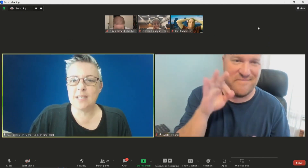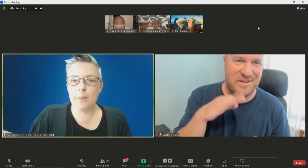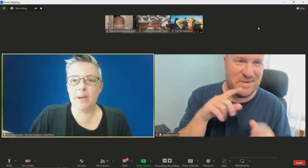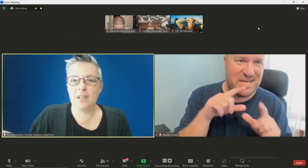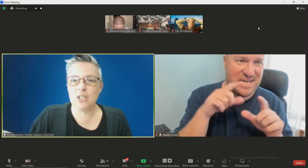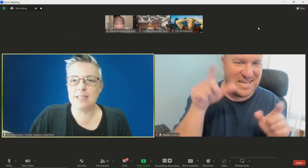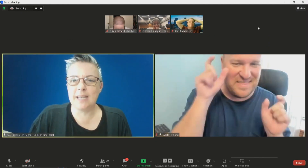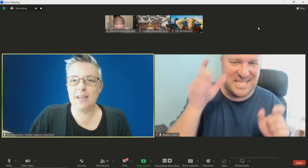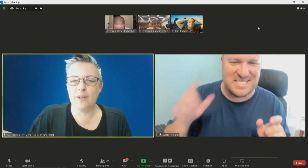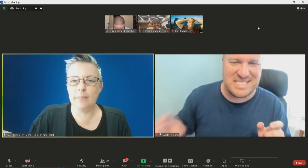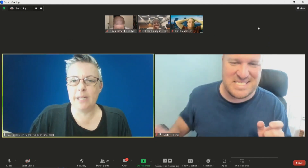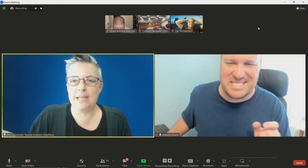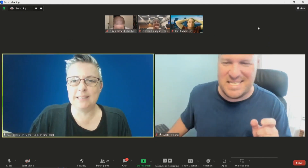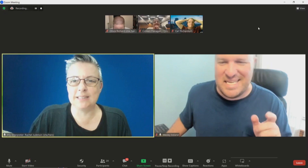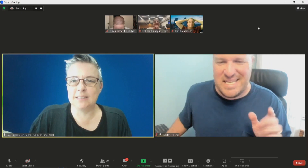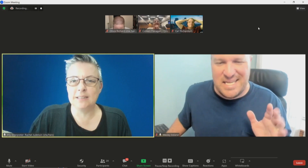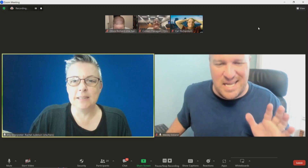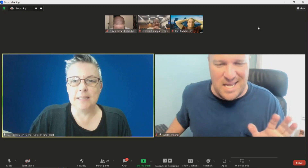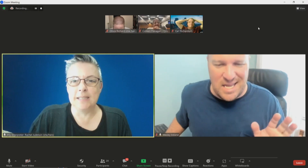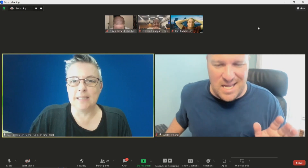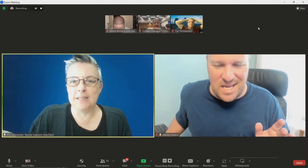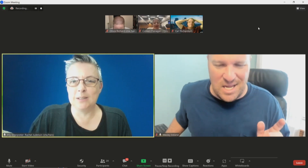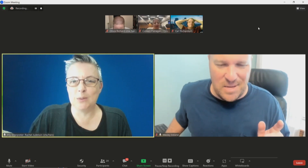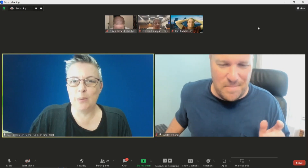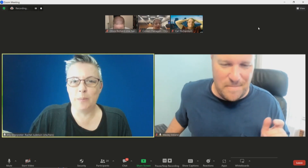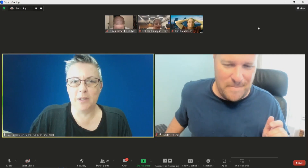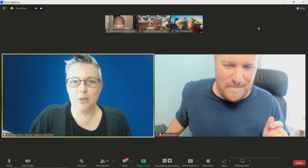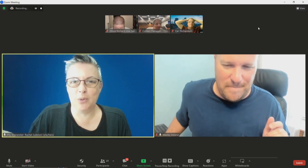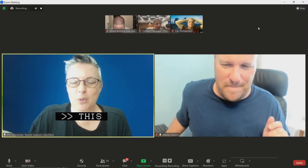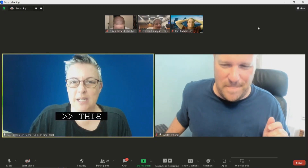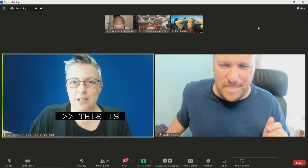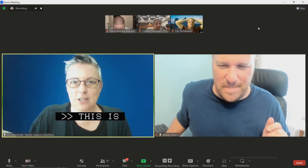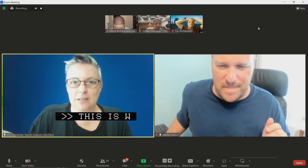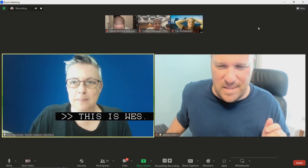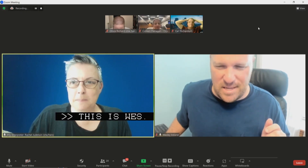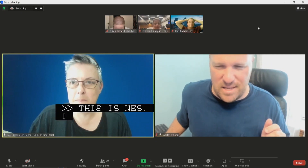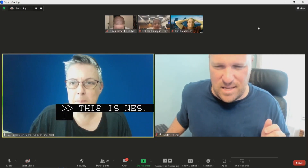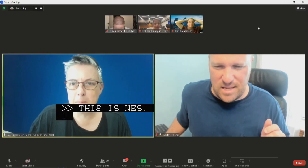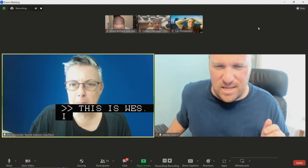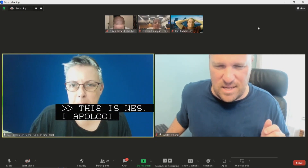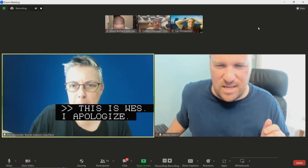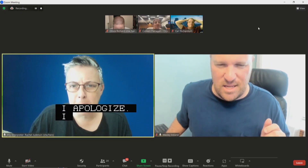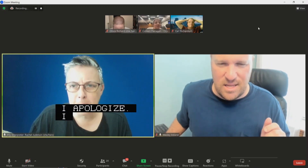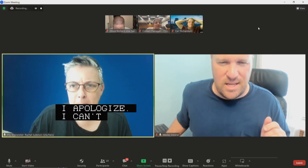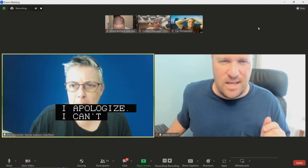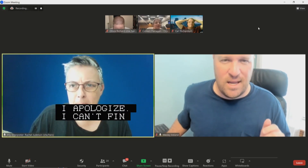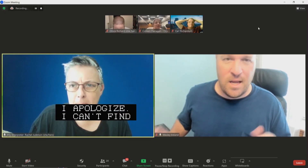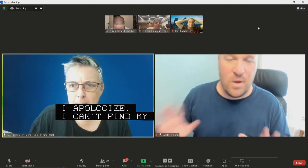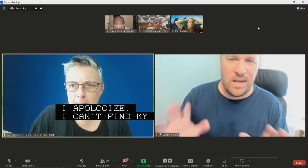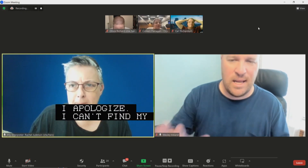This is West. I apologize. I can't find my glasses. So we will muddle through together.